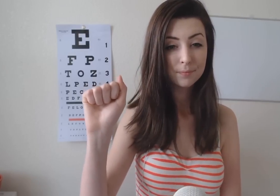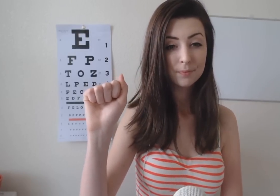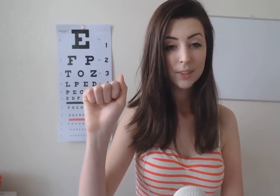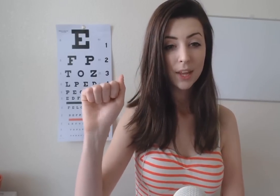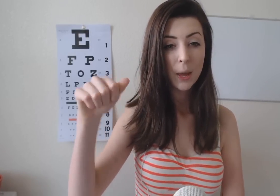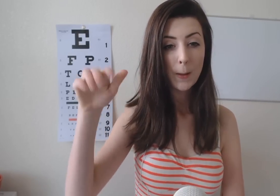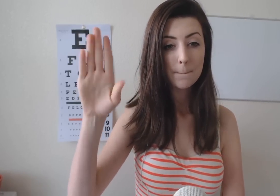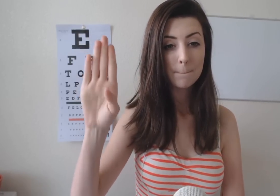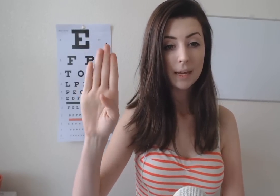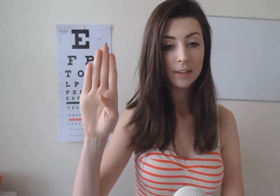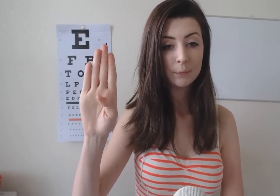B,